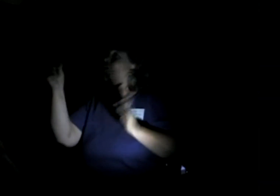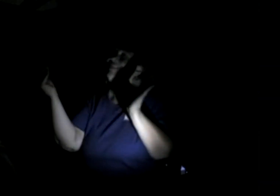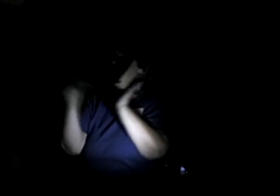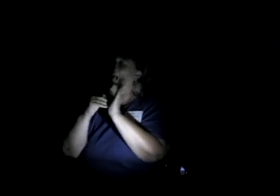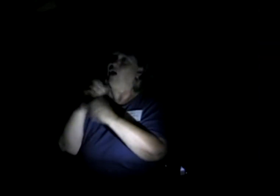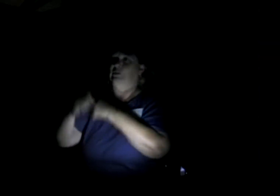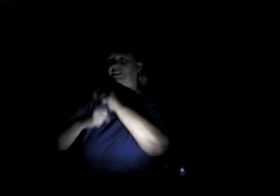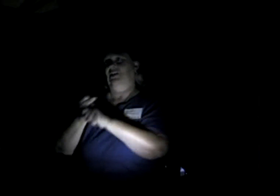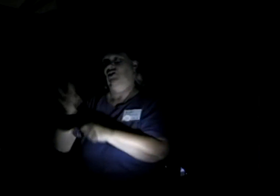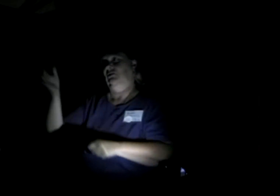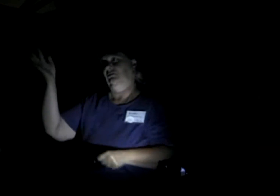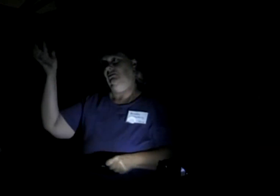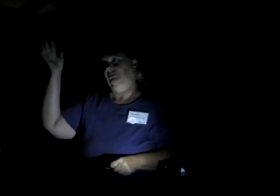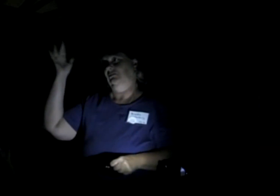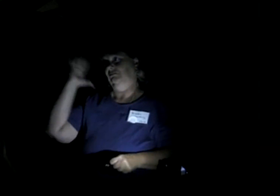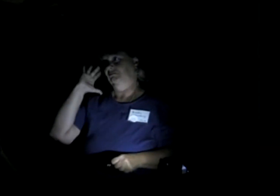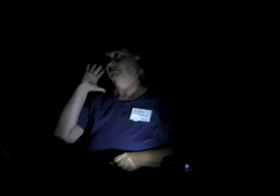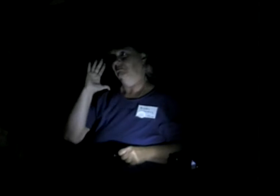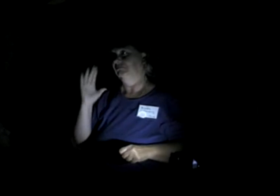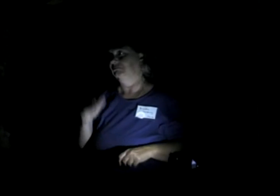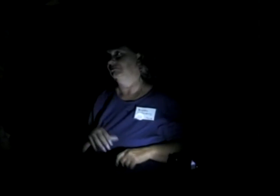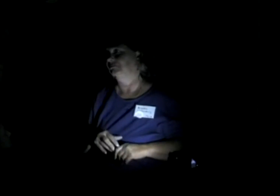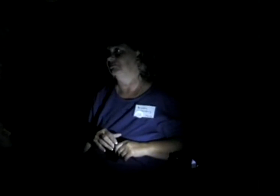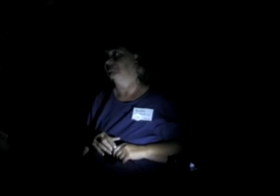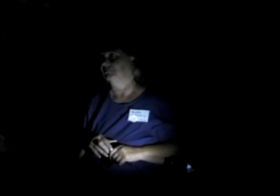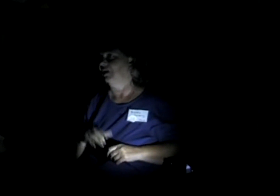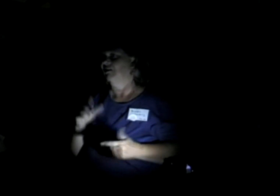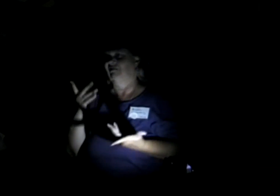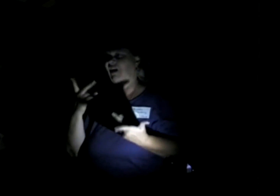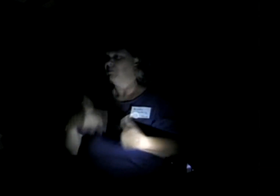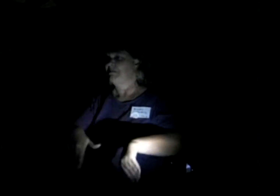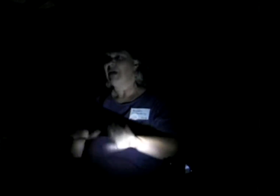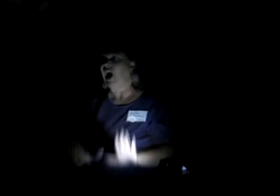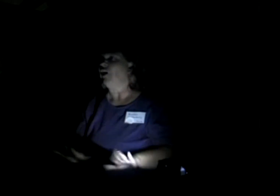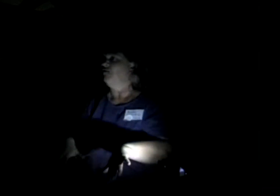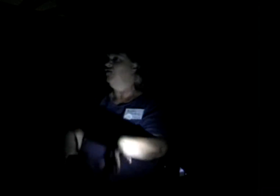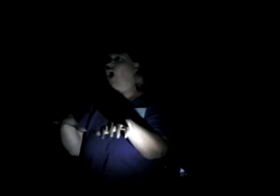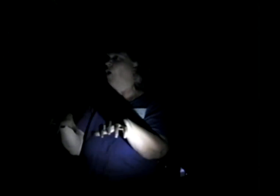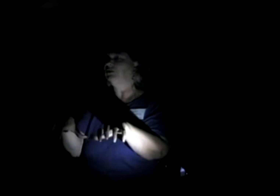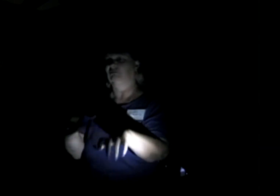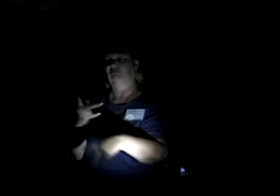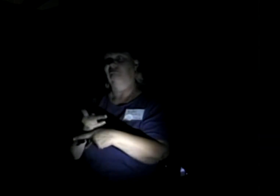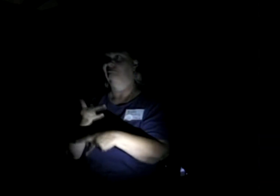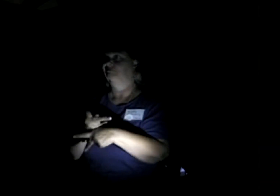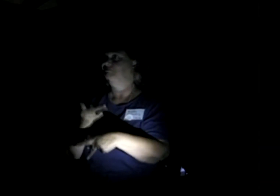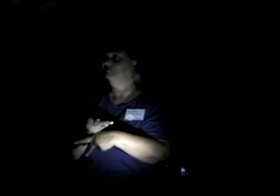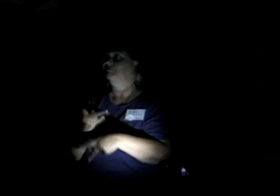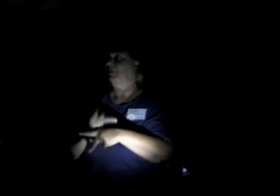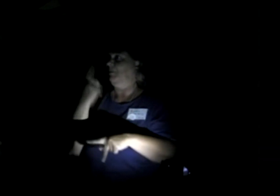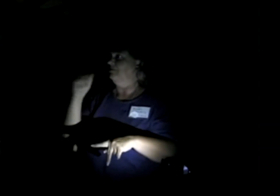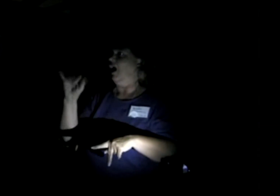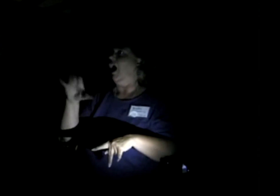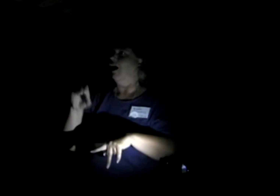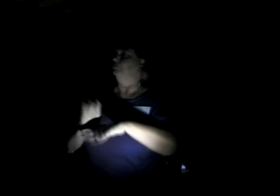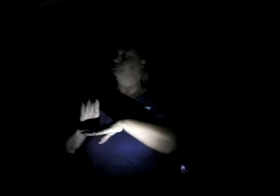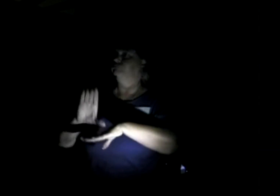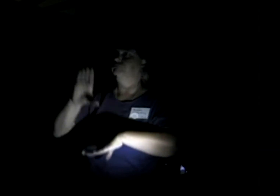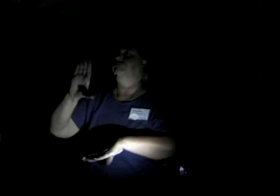ago during the Pleistocene era, but have long since been buried and frozen and preserved by the permafrost. The placer and drift